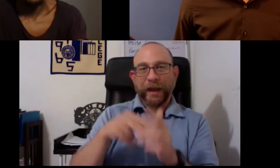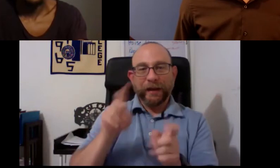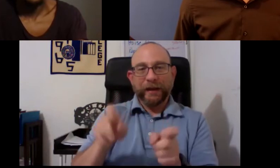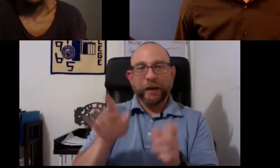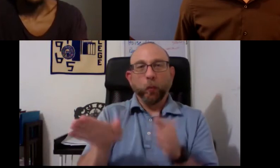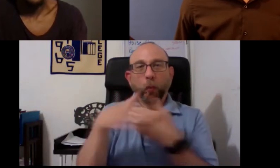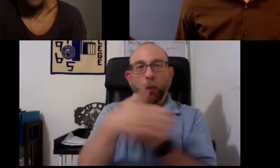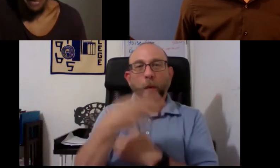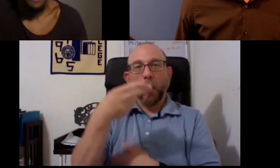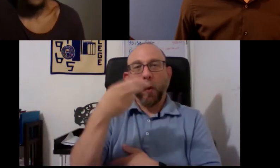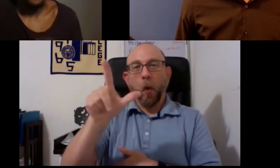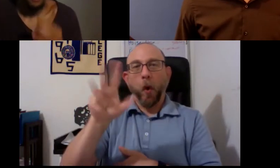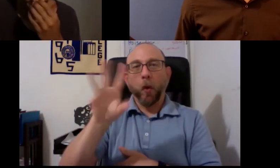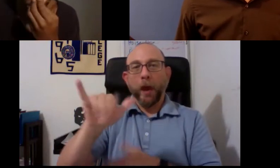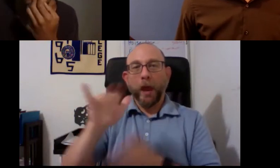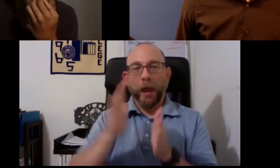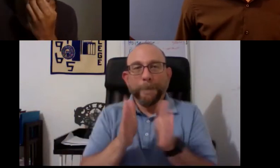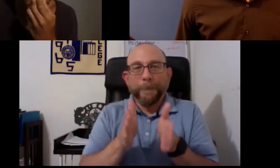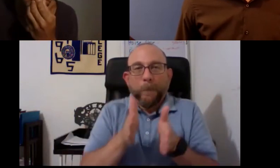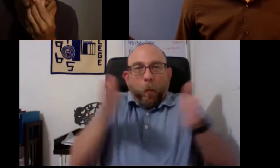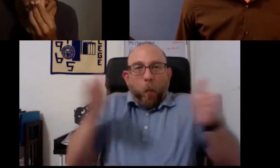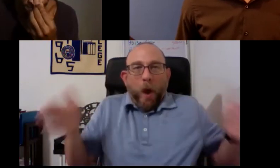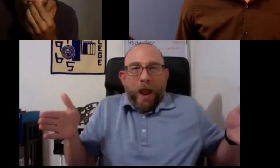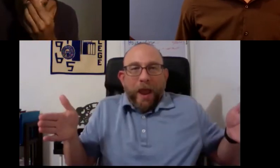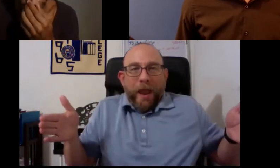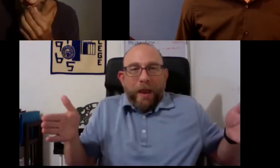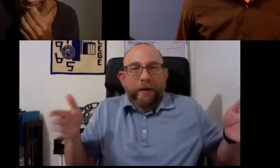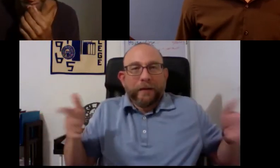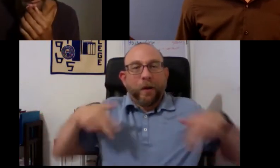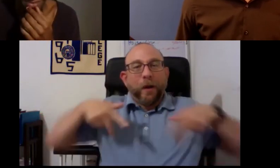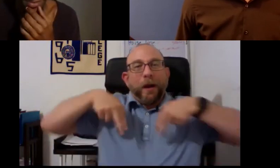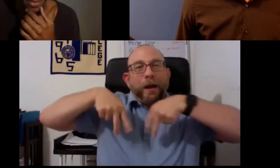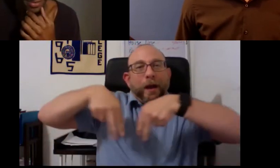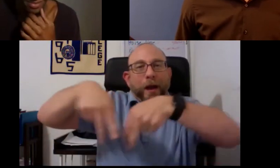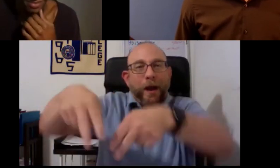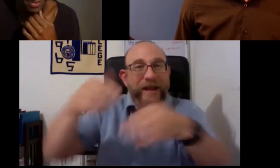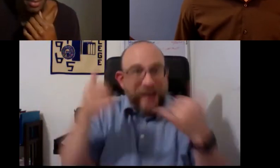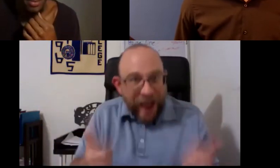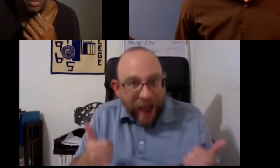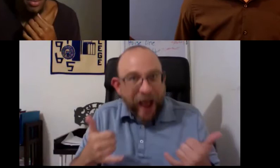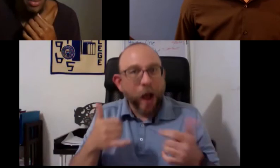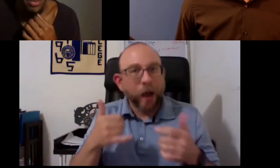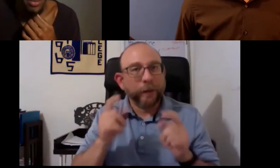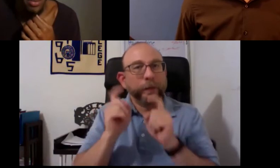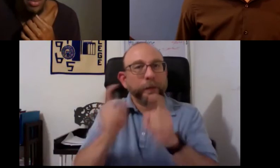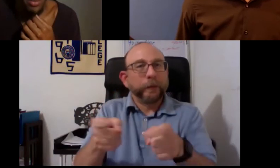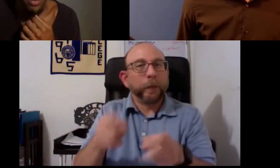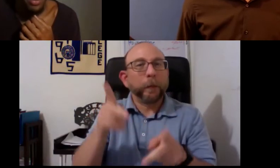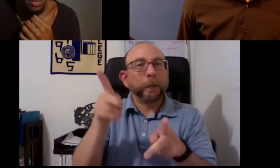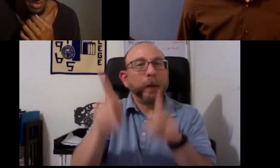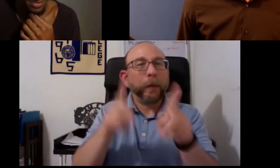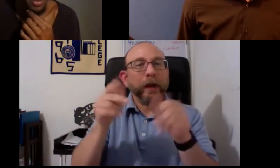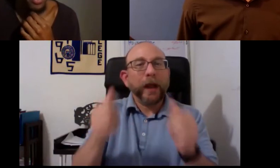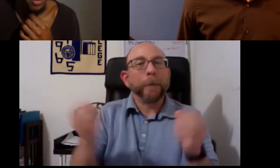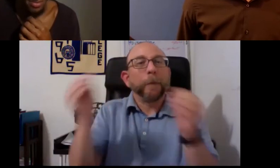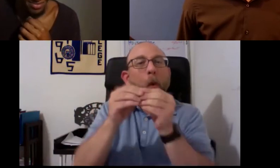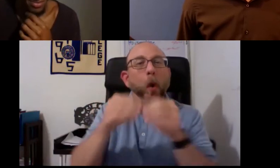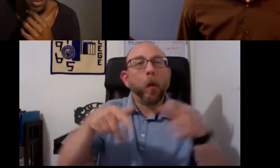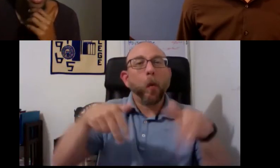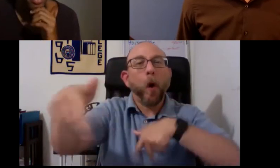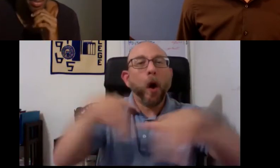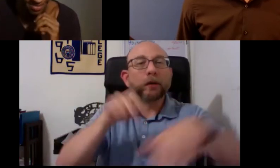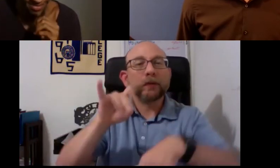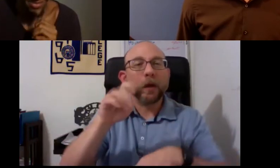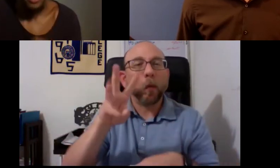don't depend on auditory sound, we depend on that visual communication. So hallways are wider, so you can walk and still have space to